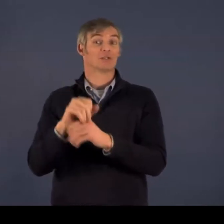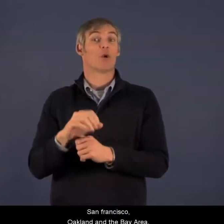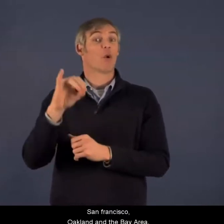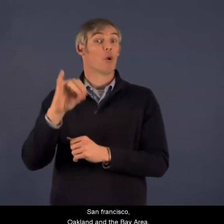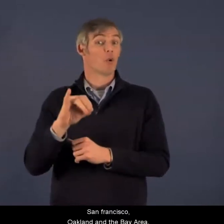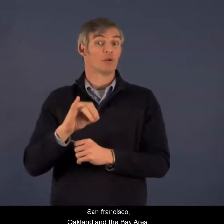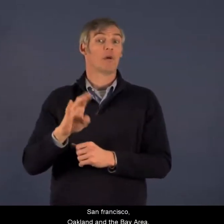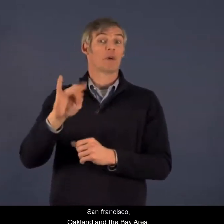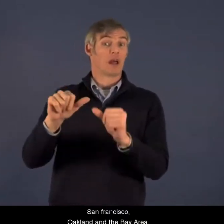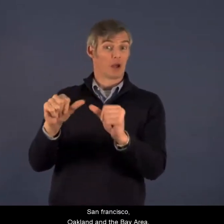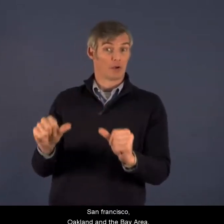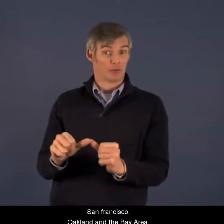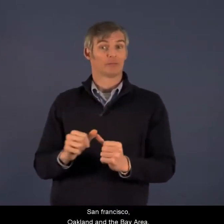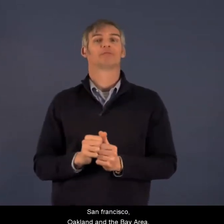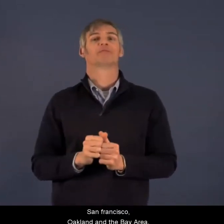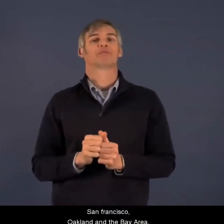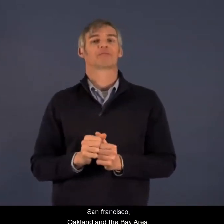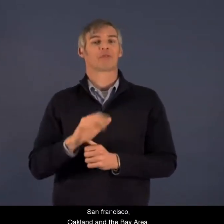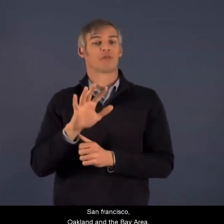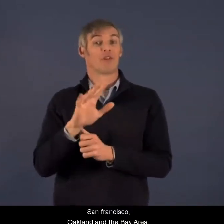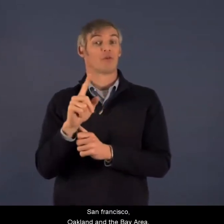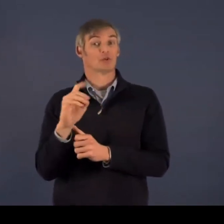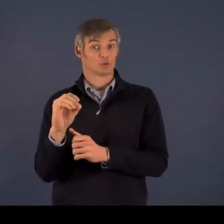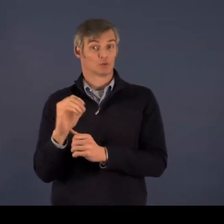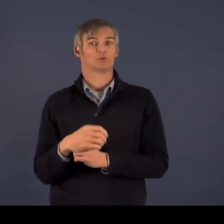San Francisco, Oakland, or the Bay Areas,